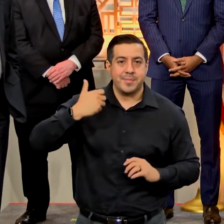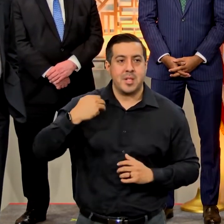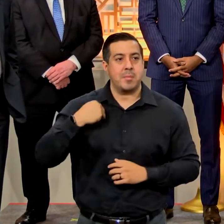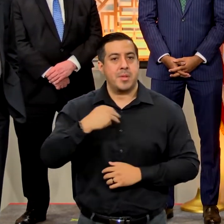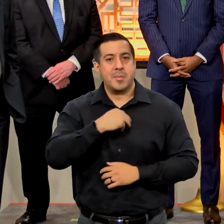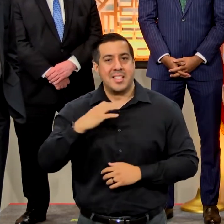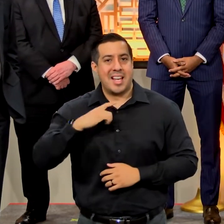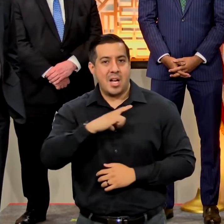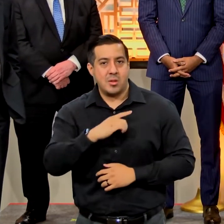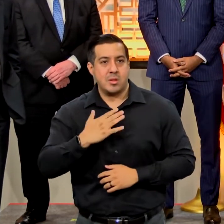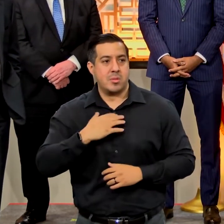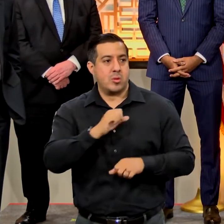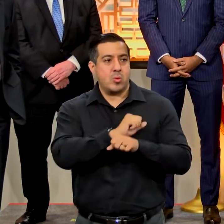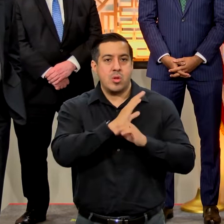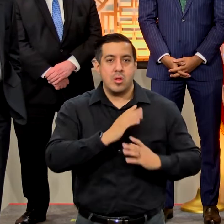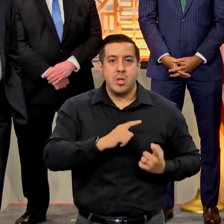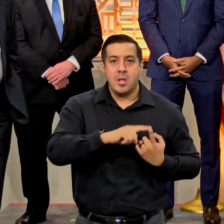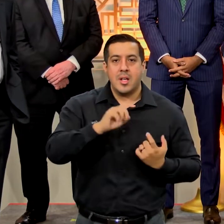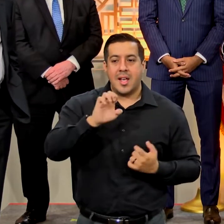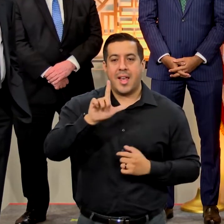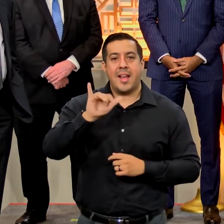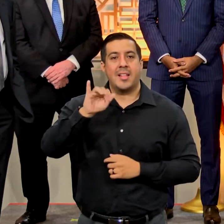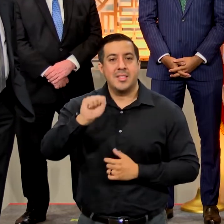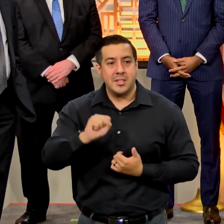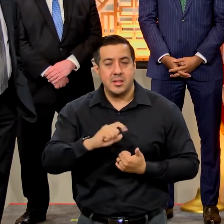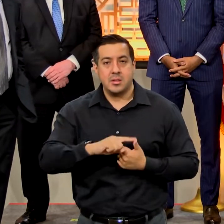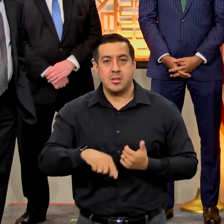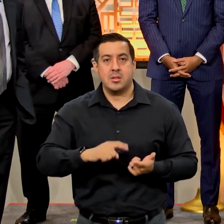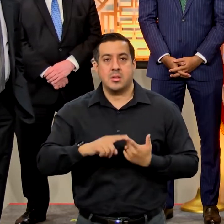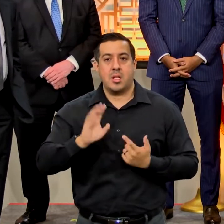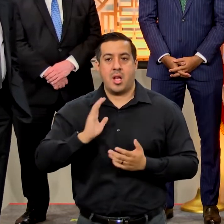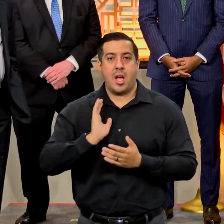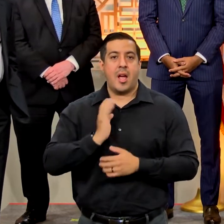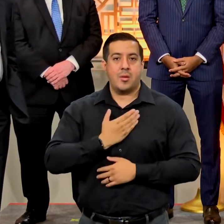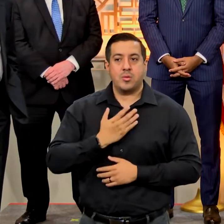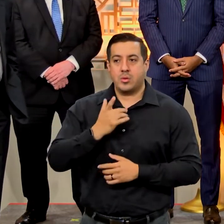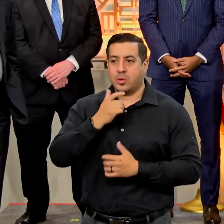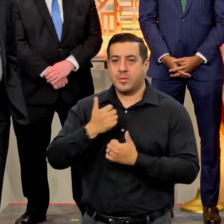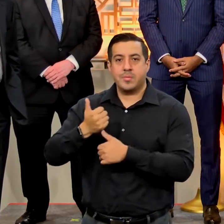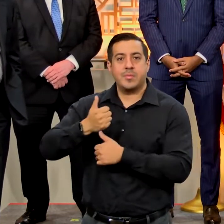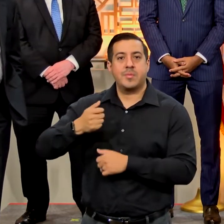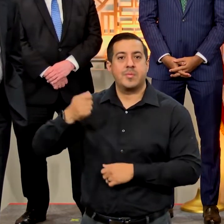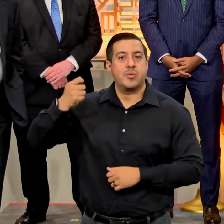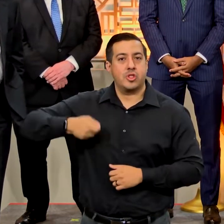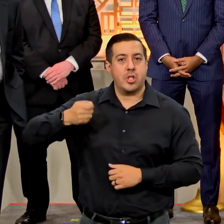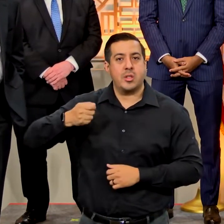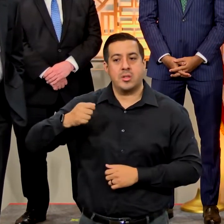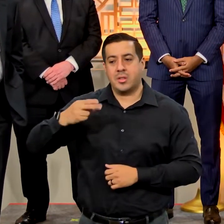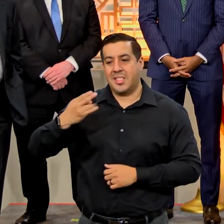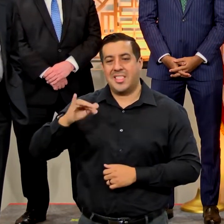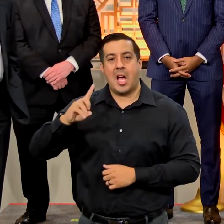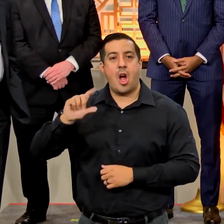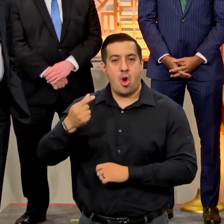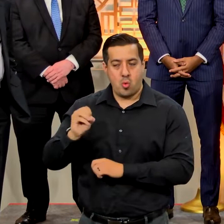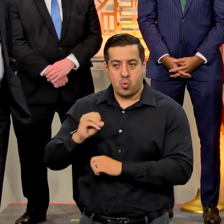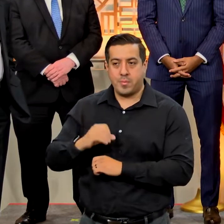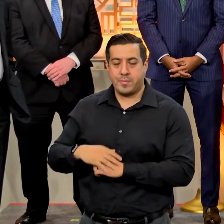my colleague, Commissioner Ellis, and our esteemed County Judge, Lina Hidalgo, for